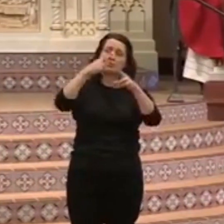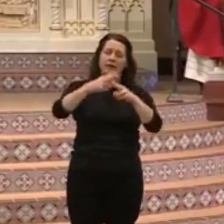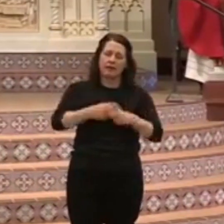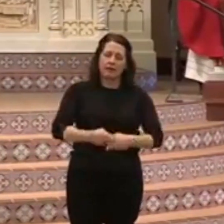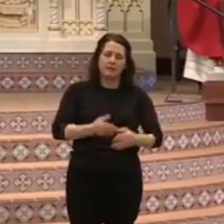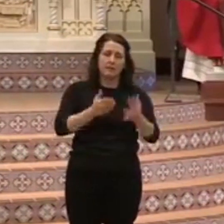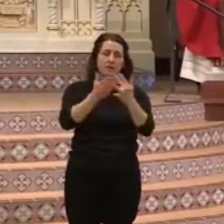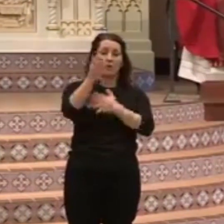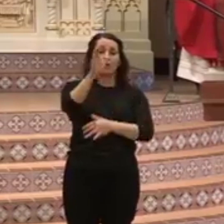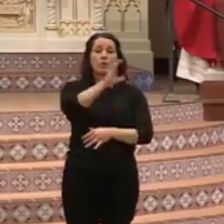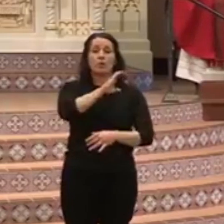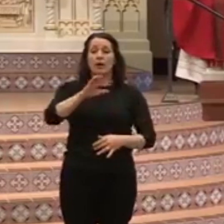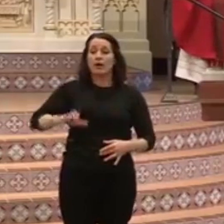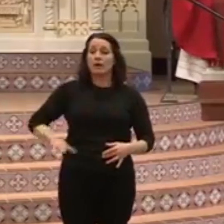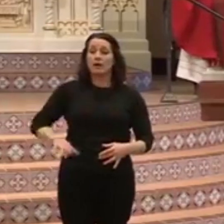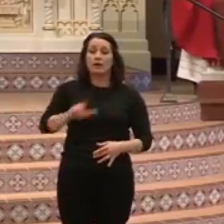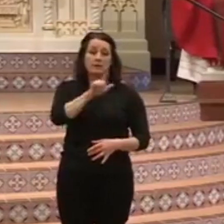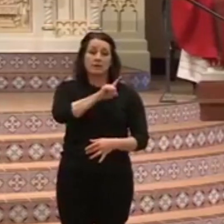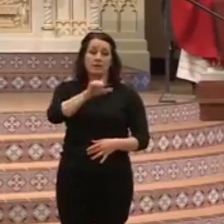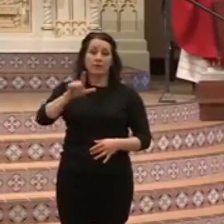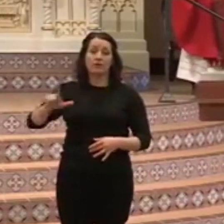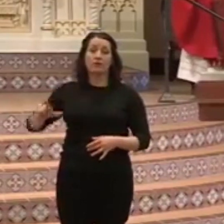Through Christ our